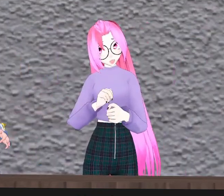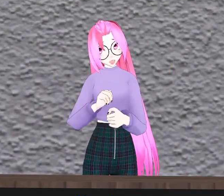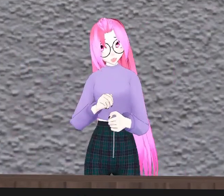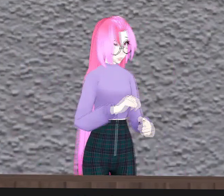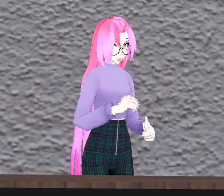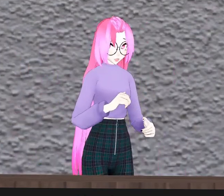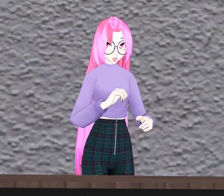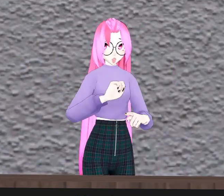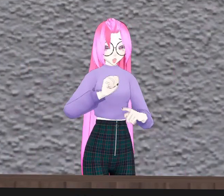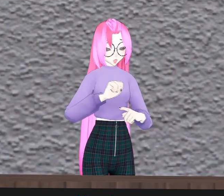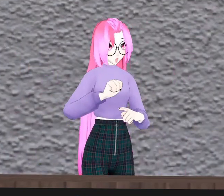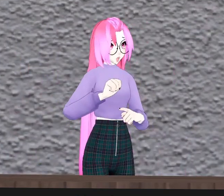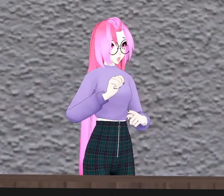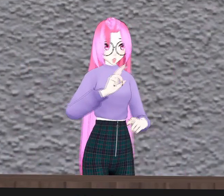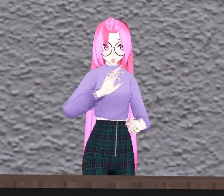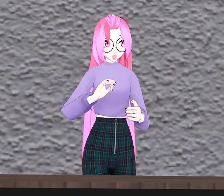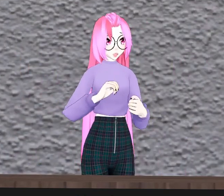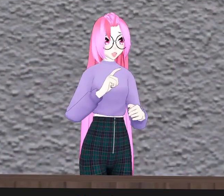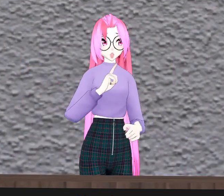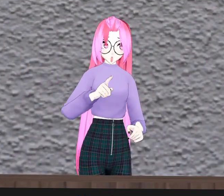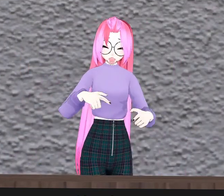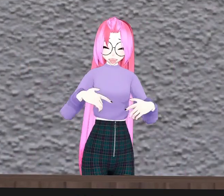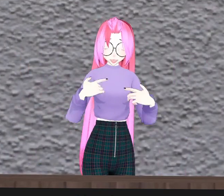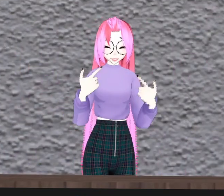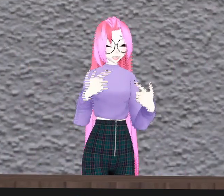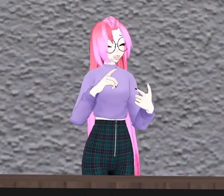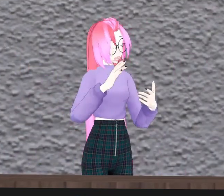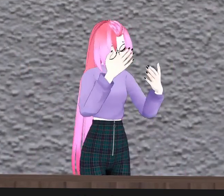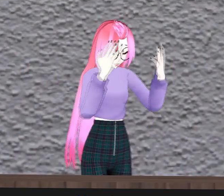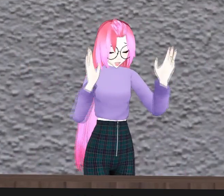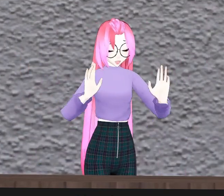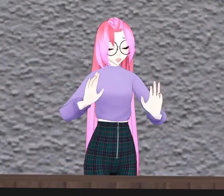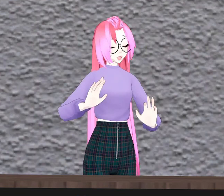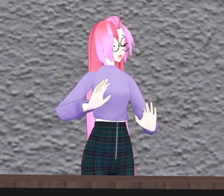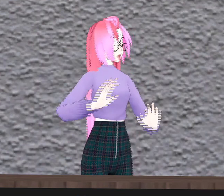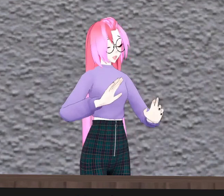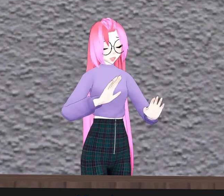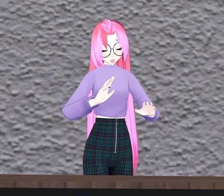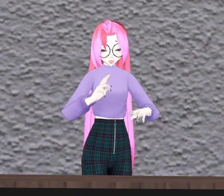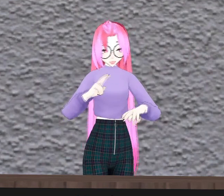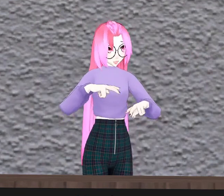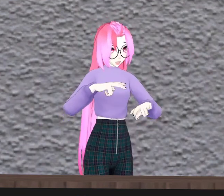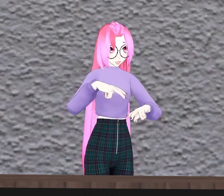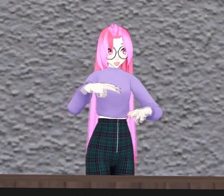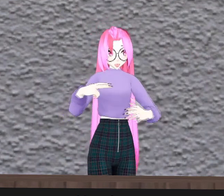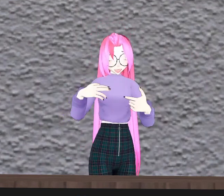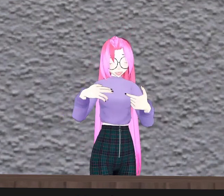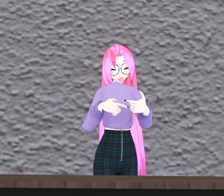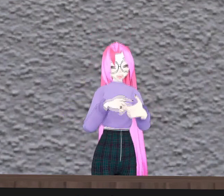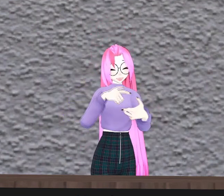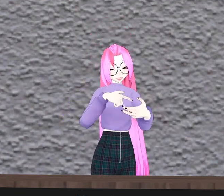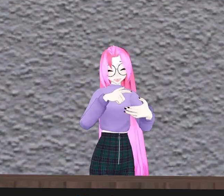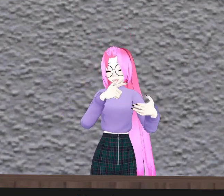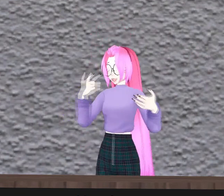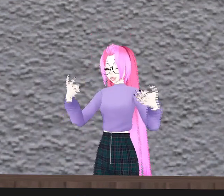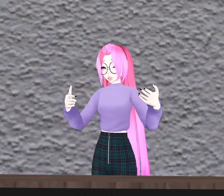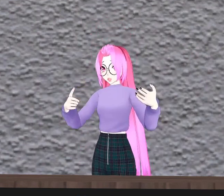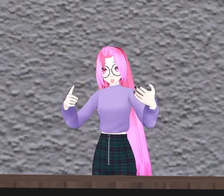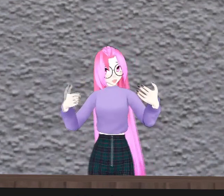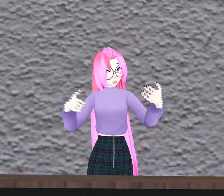guys to practice your numbers, both in real life and in VR. If you're just sitting down on your phone, you could do it all one-handed.